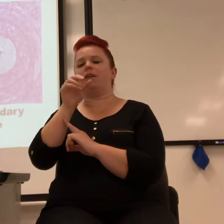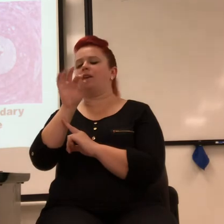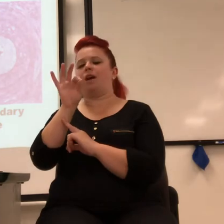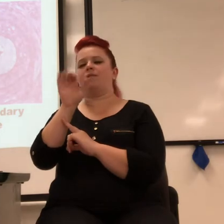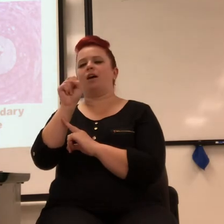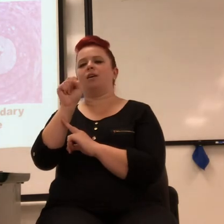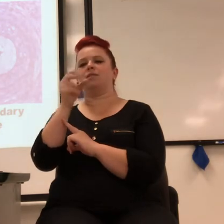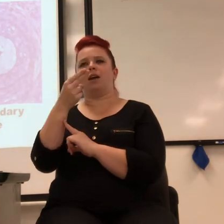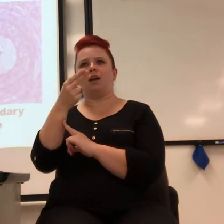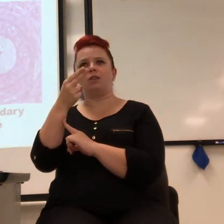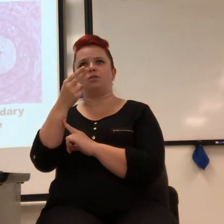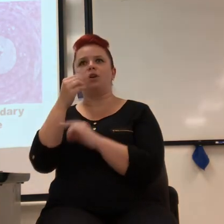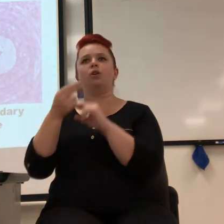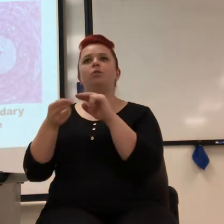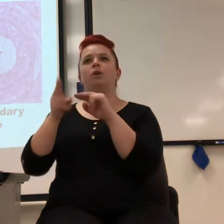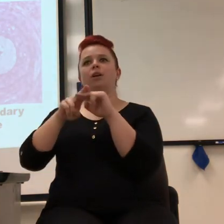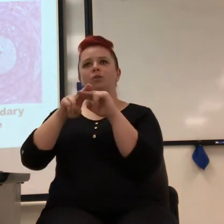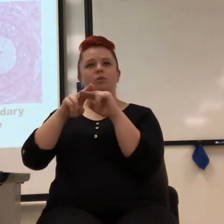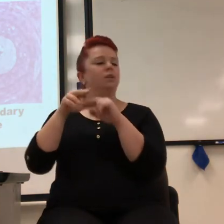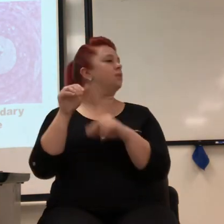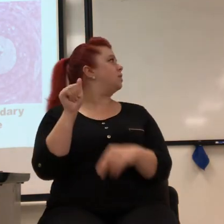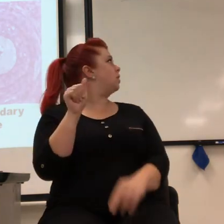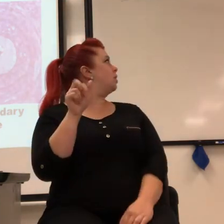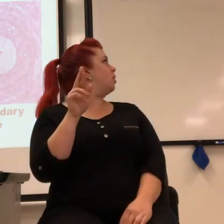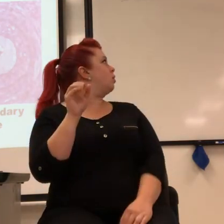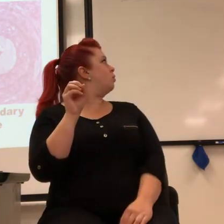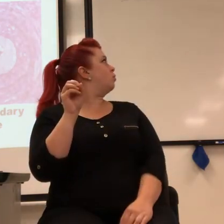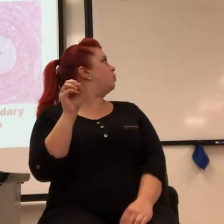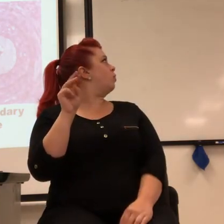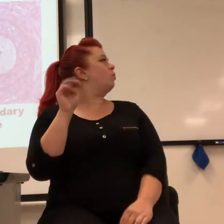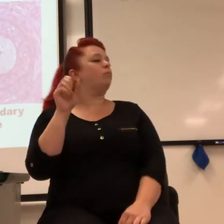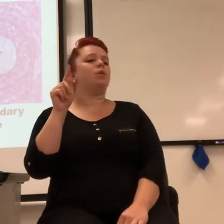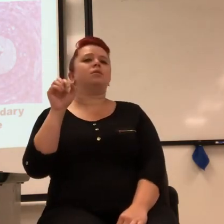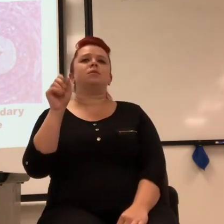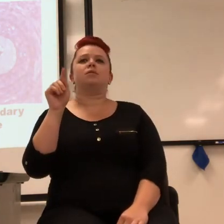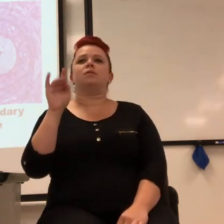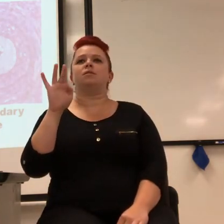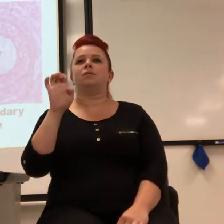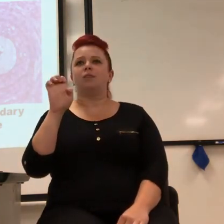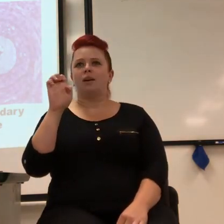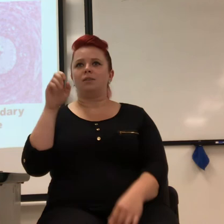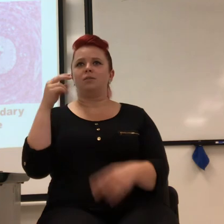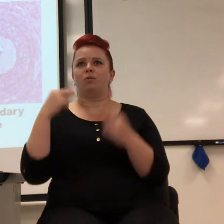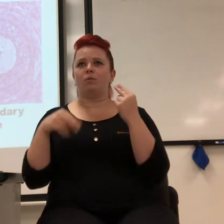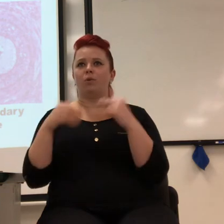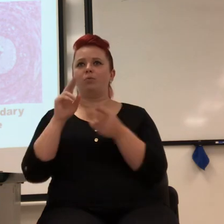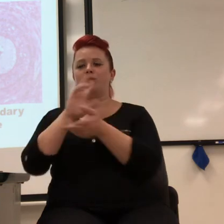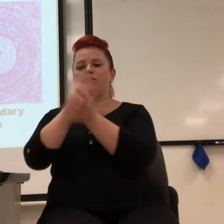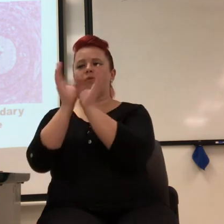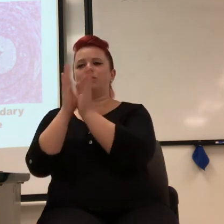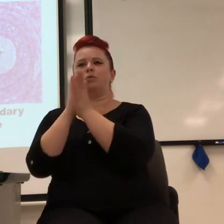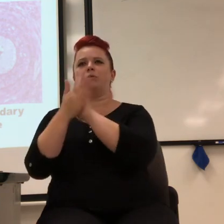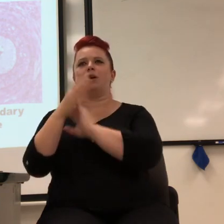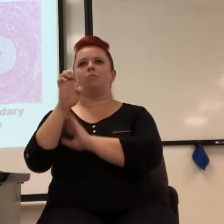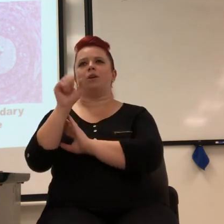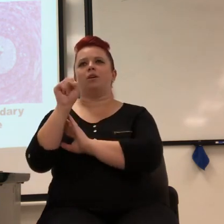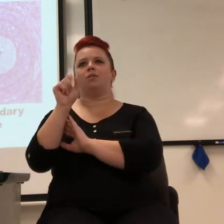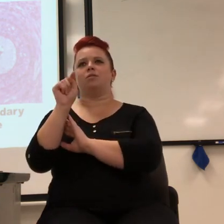that converts it to estrone. So I'll just write androstenedione